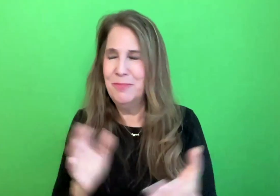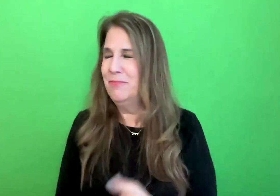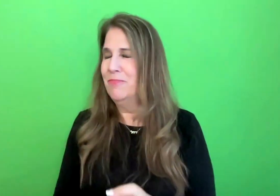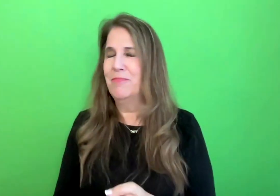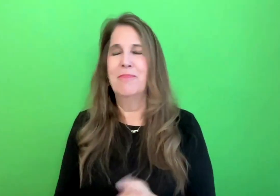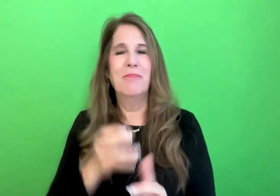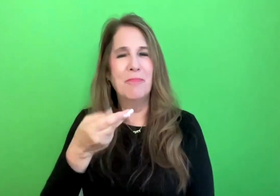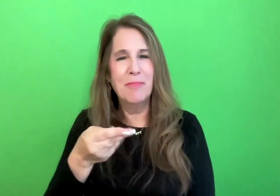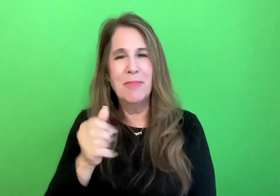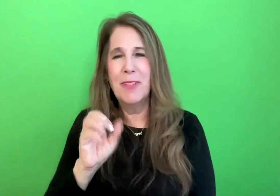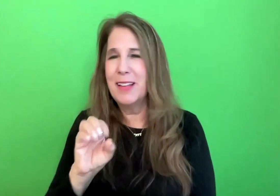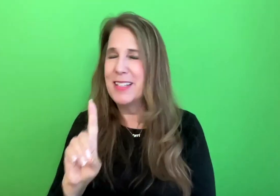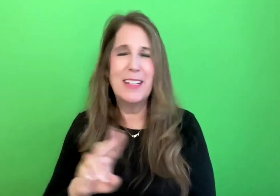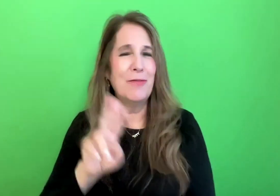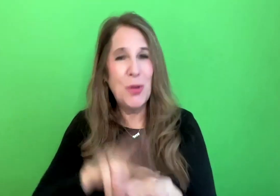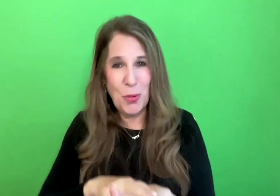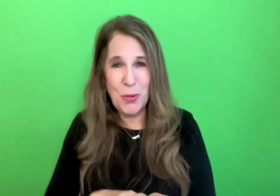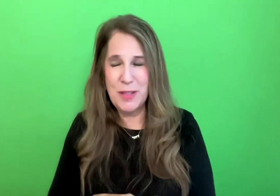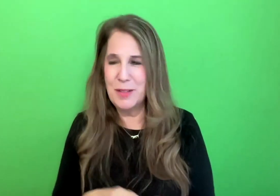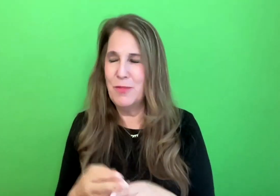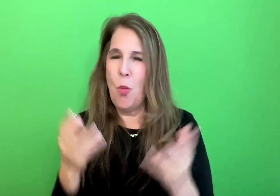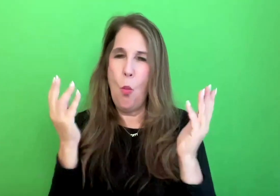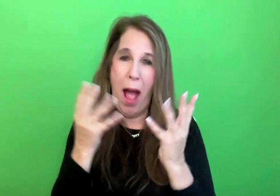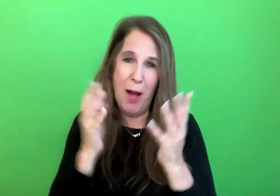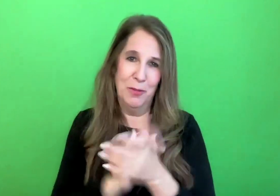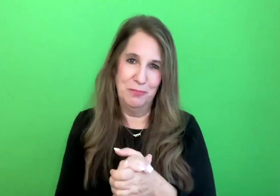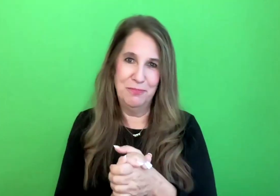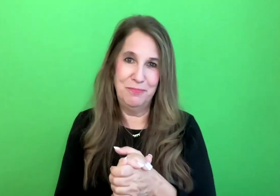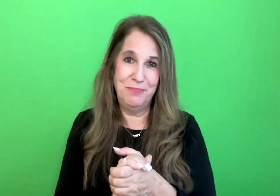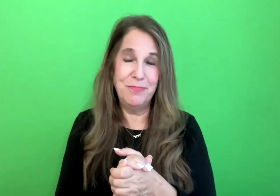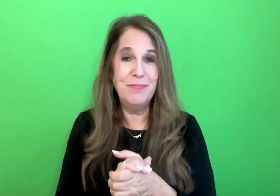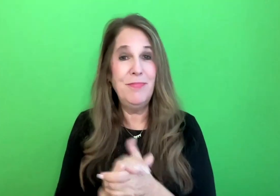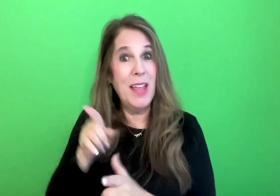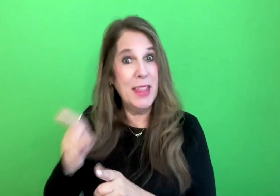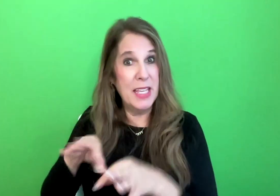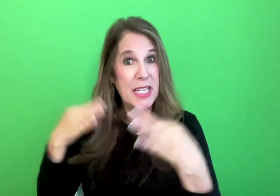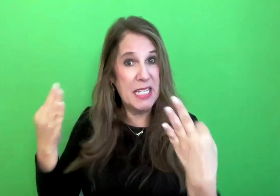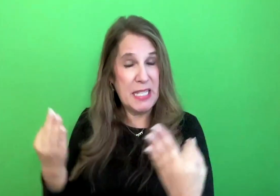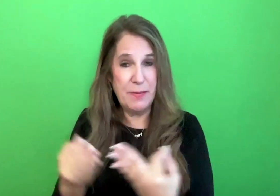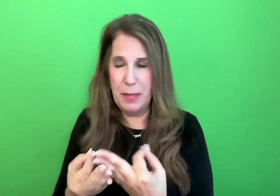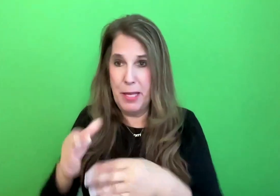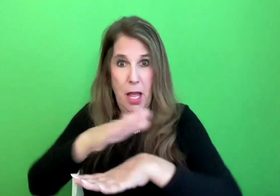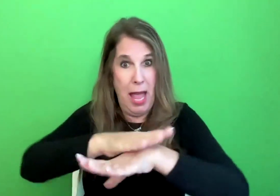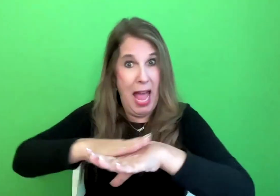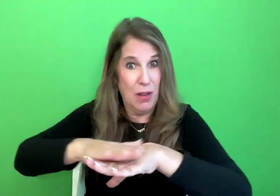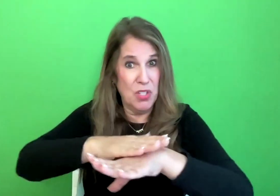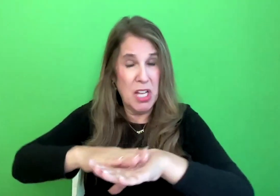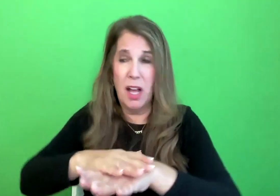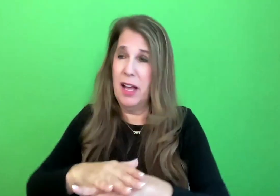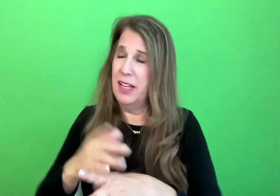they were Hasidic. And there it was. This family had the outside trappings of things I had